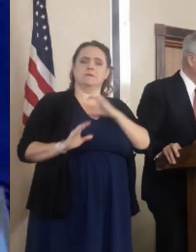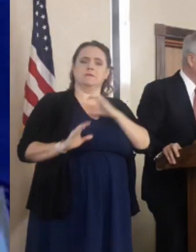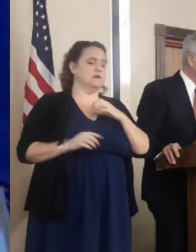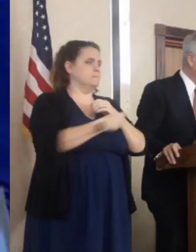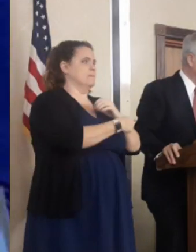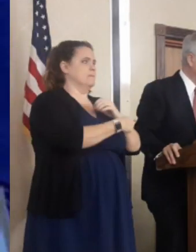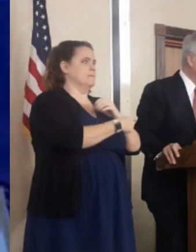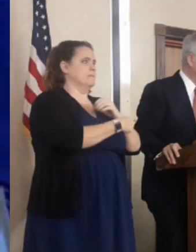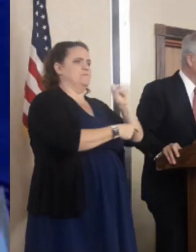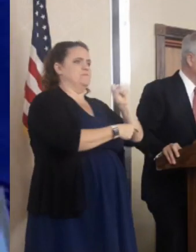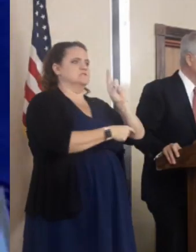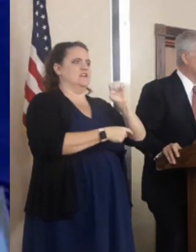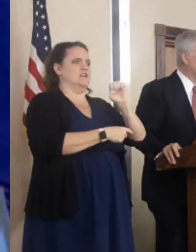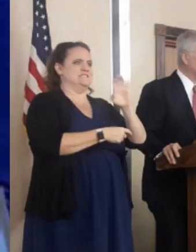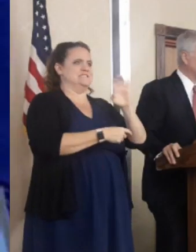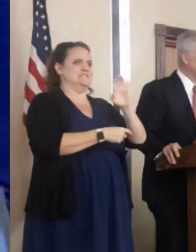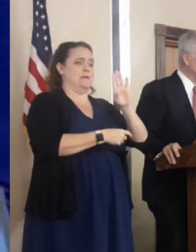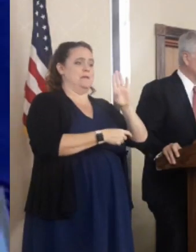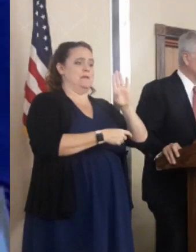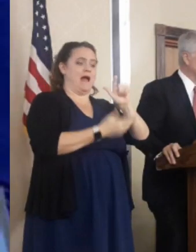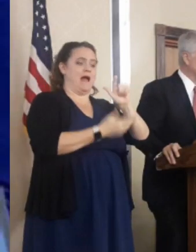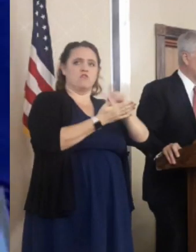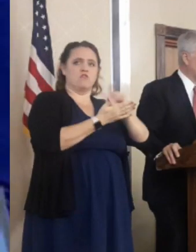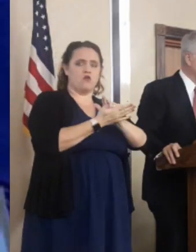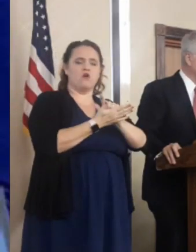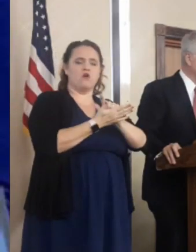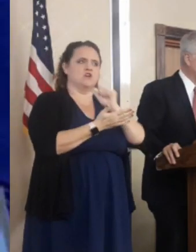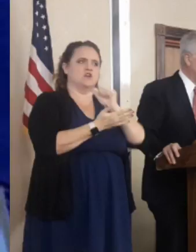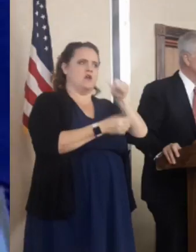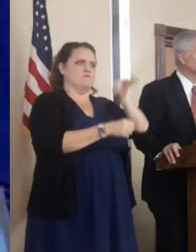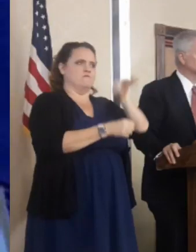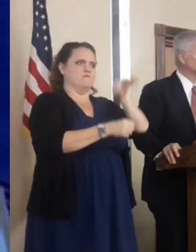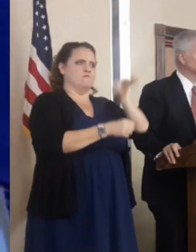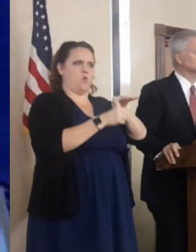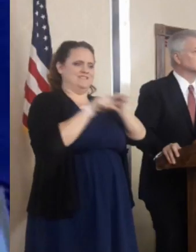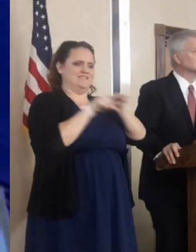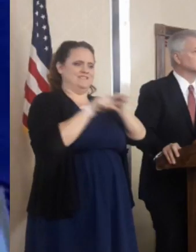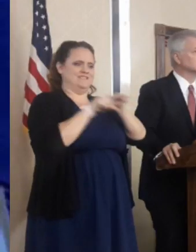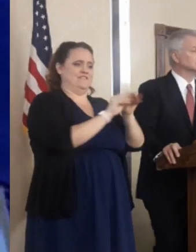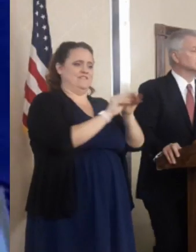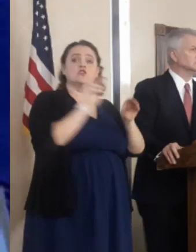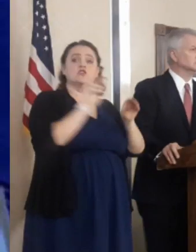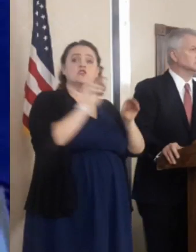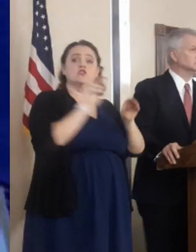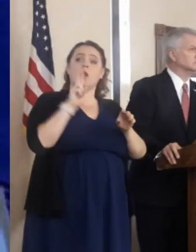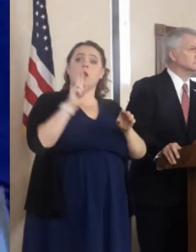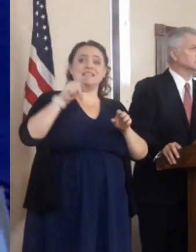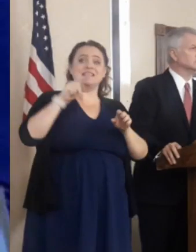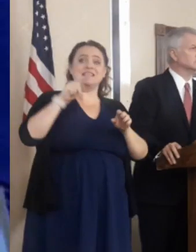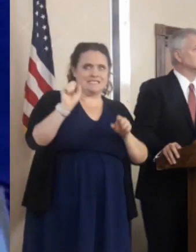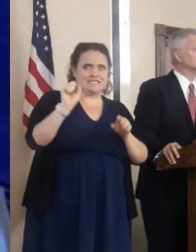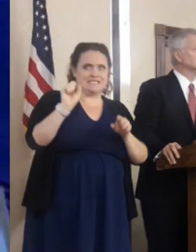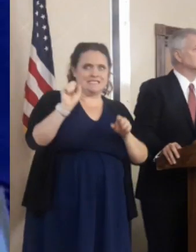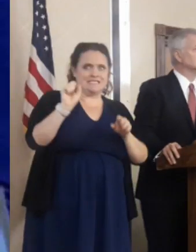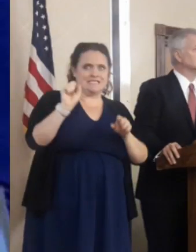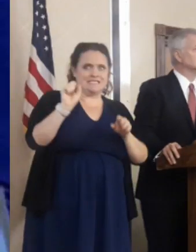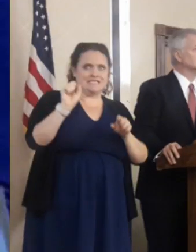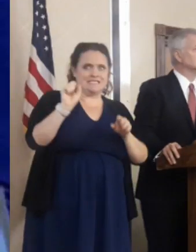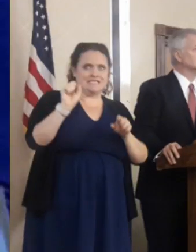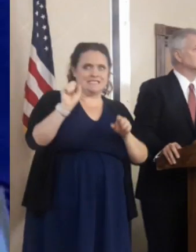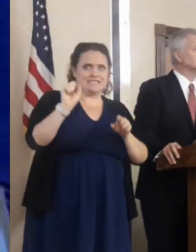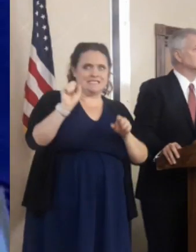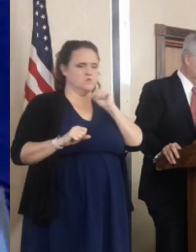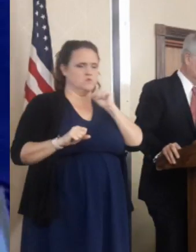convention. RPT rules are not SREC bylaws. I would send this to the Rules Committee. I'm having a discussion. Thanks,